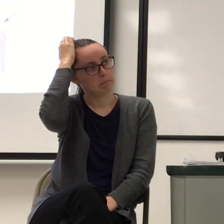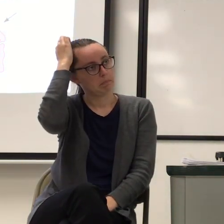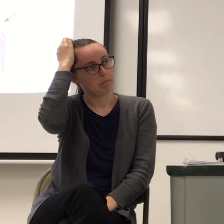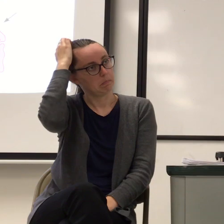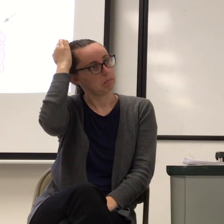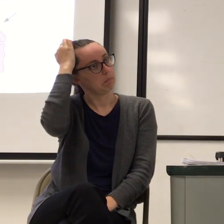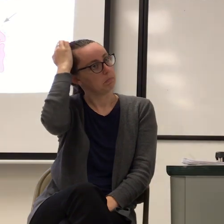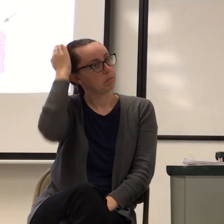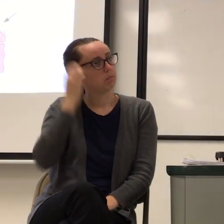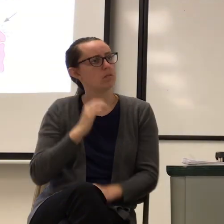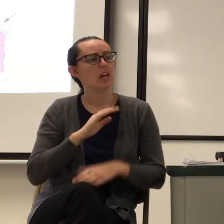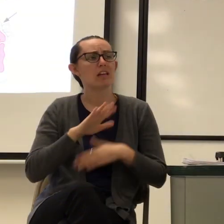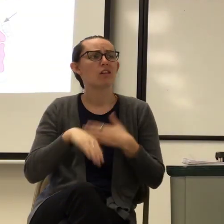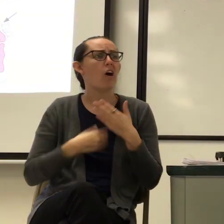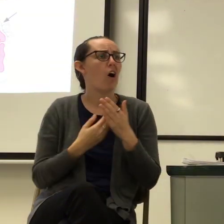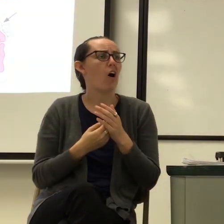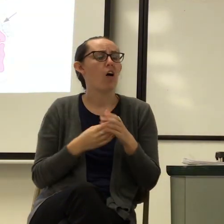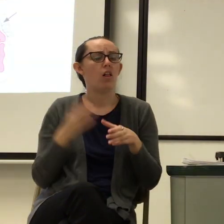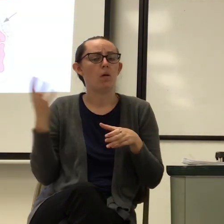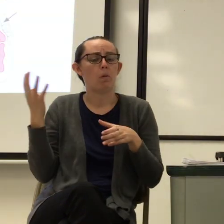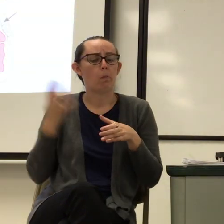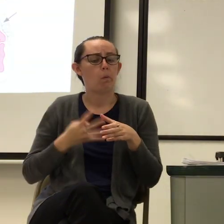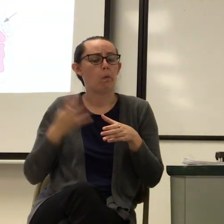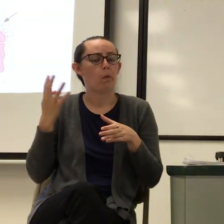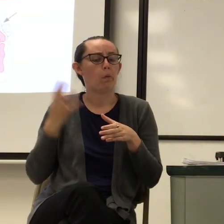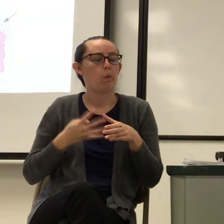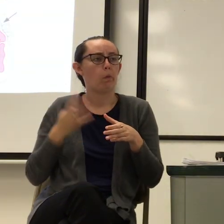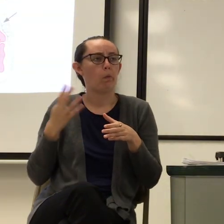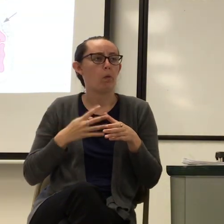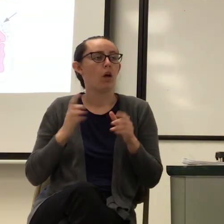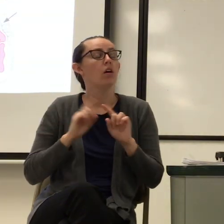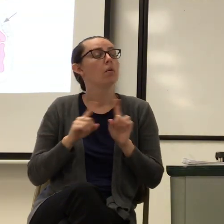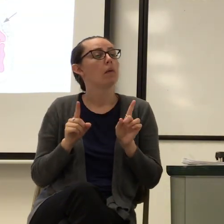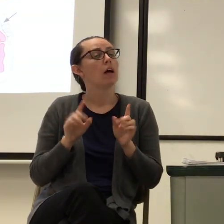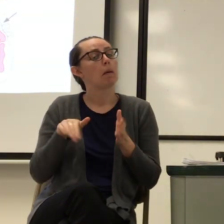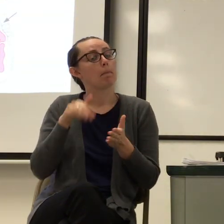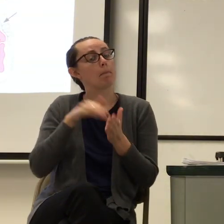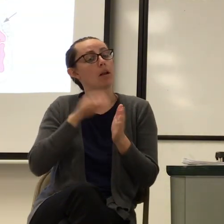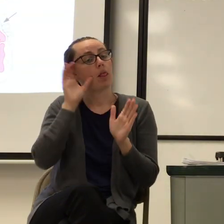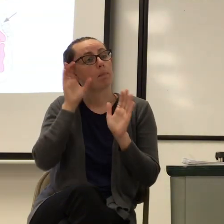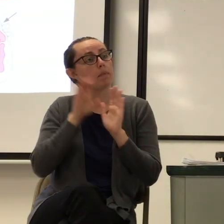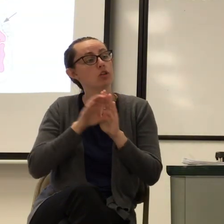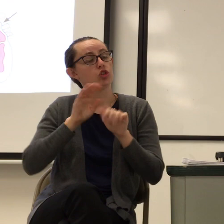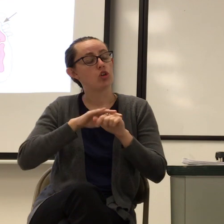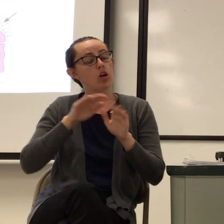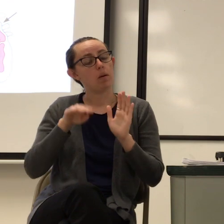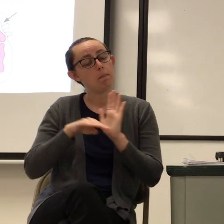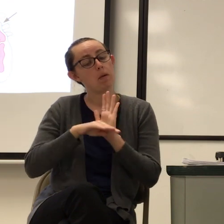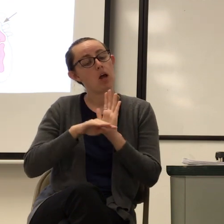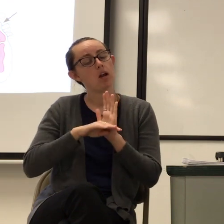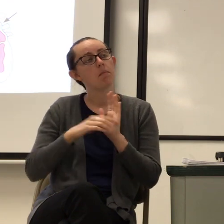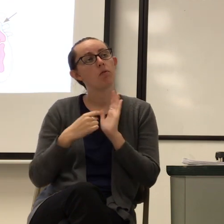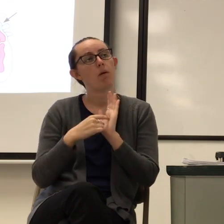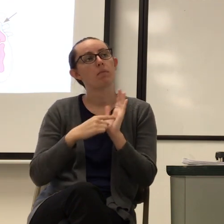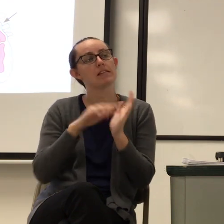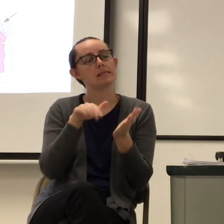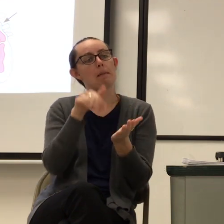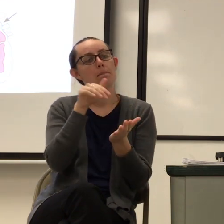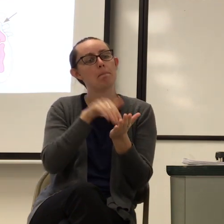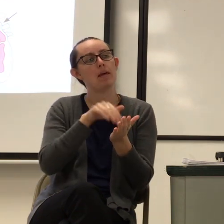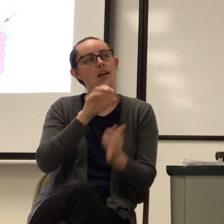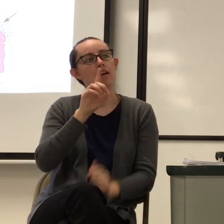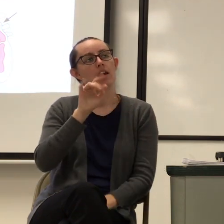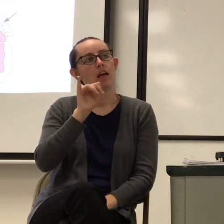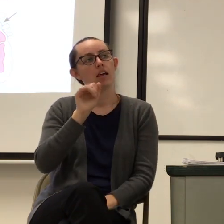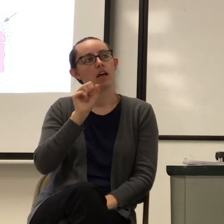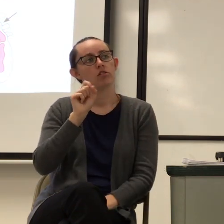Okay? It's all inflow, but that middle picture on the bottom represents mid diastole. What's happening